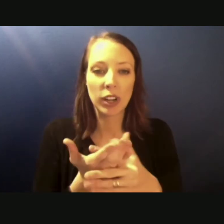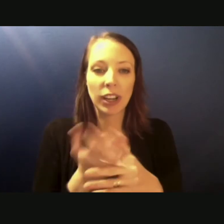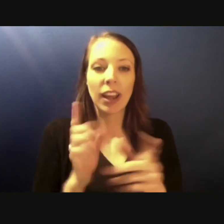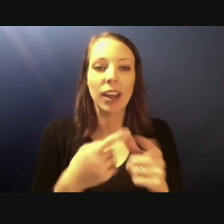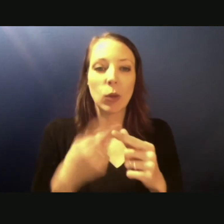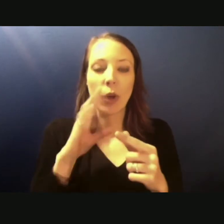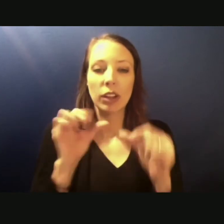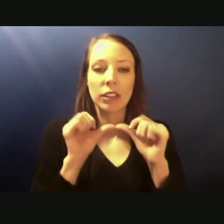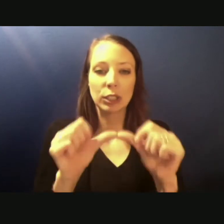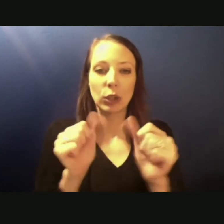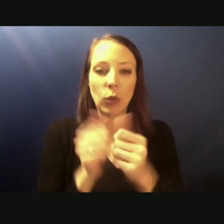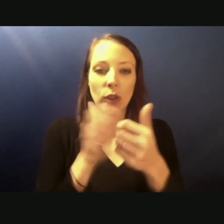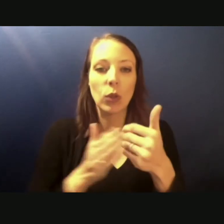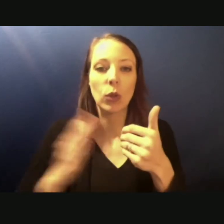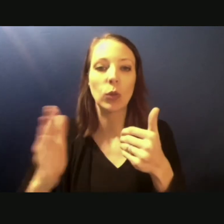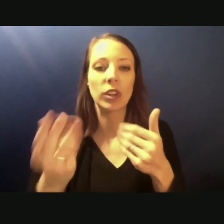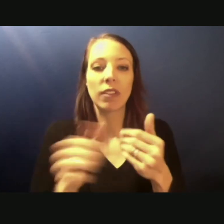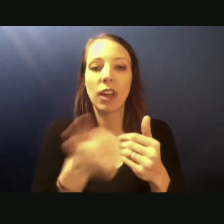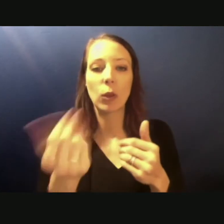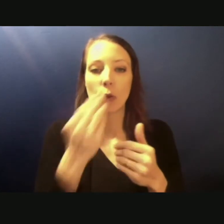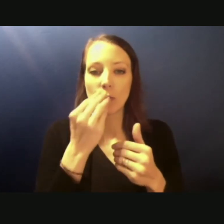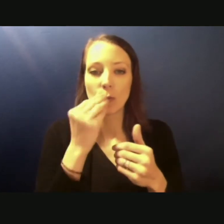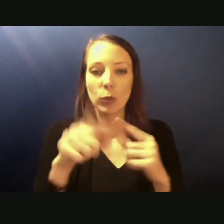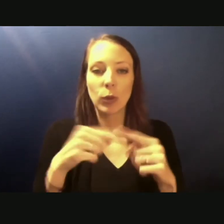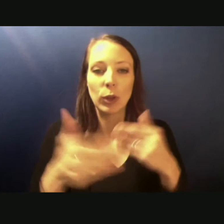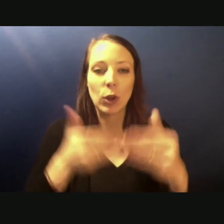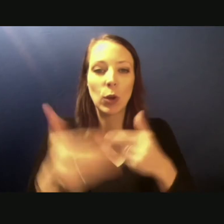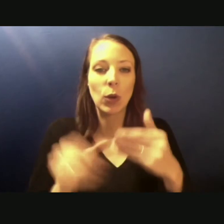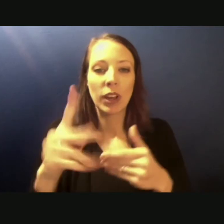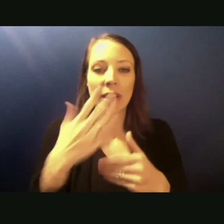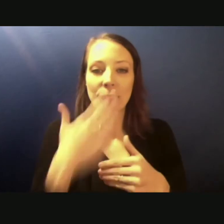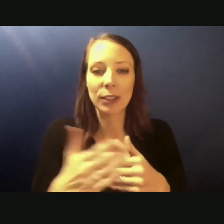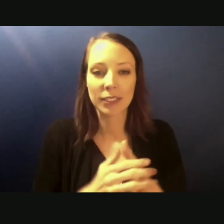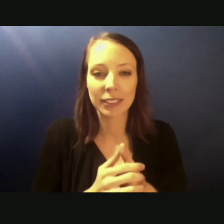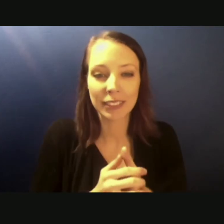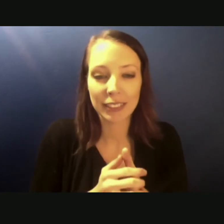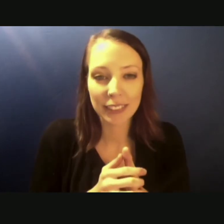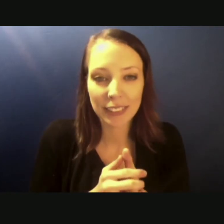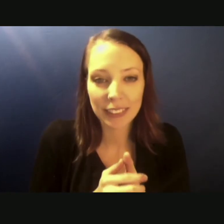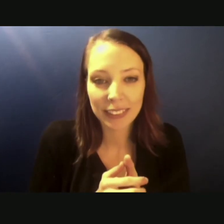we'll continue with the rest of our side dishes as we go. Okay.